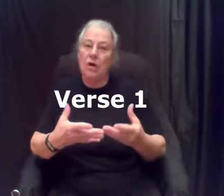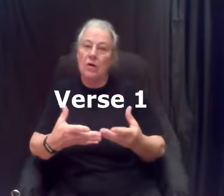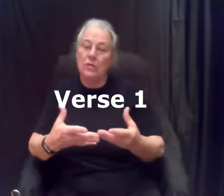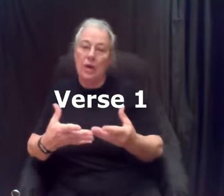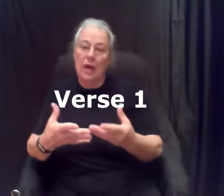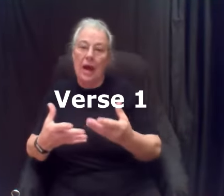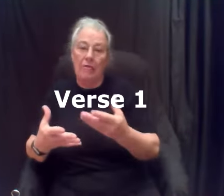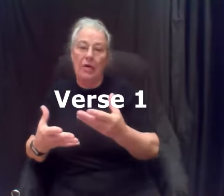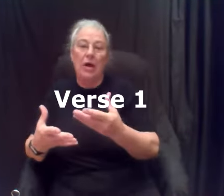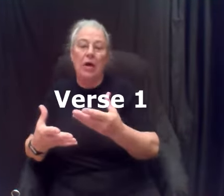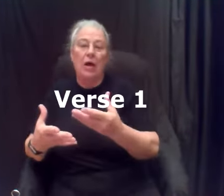will have